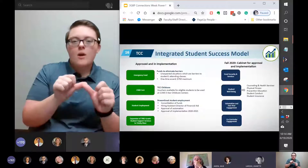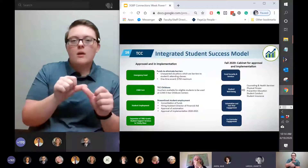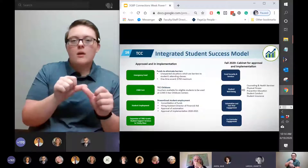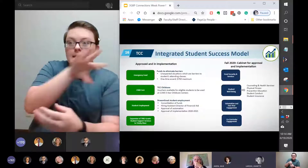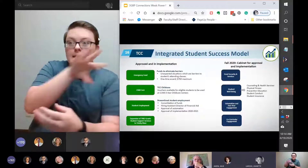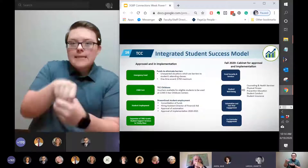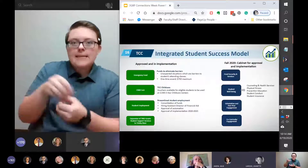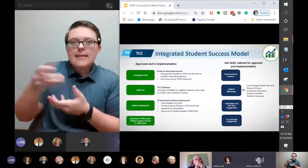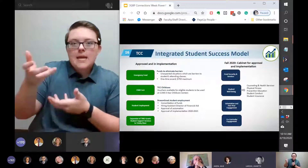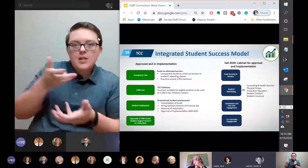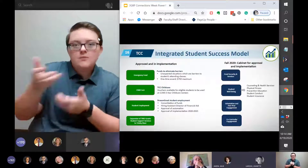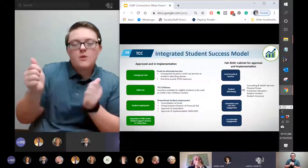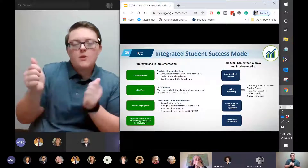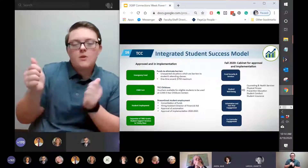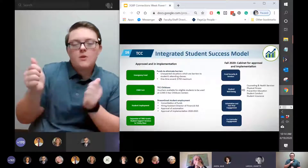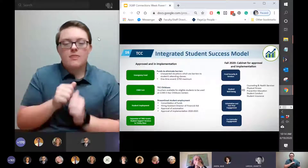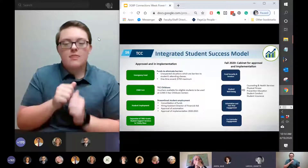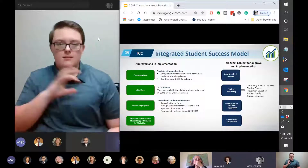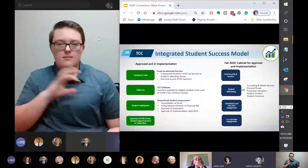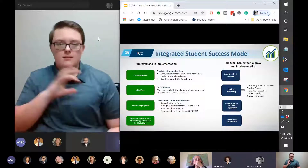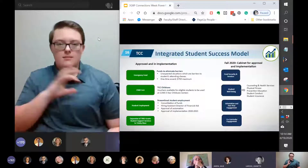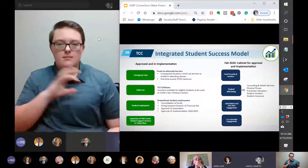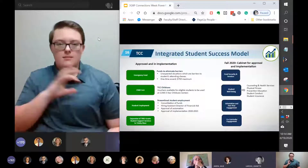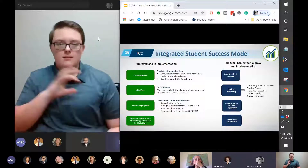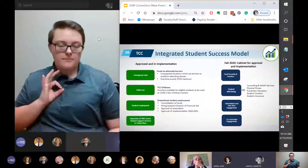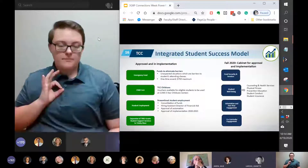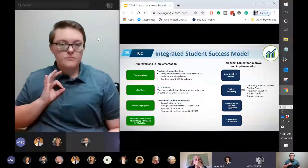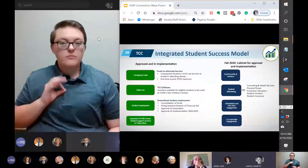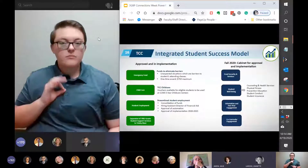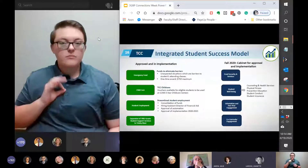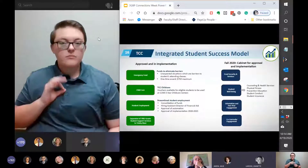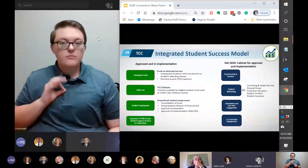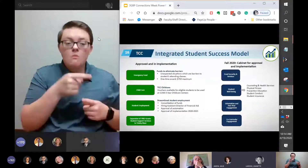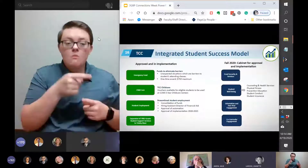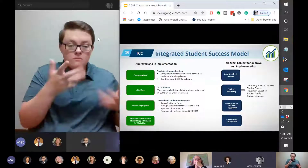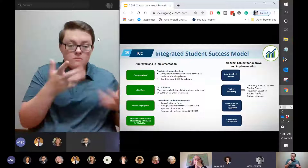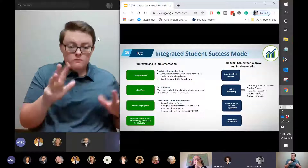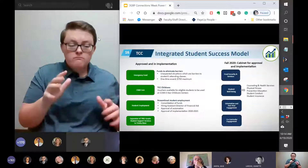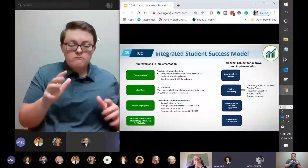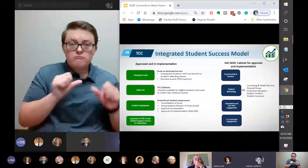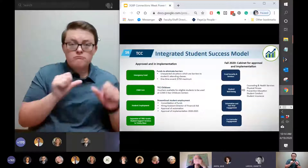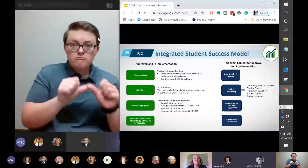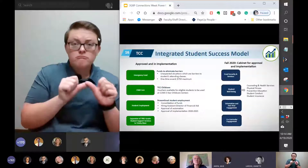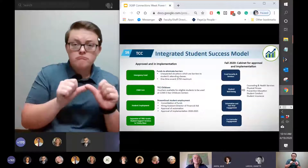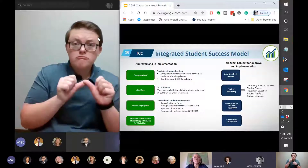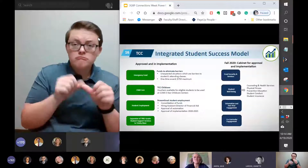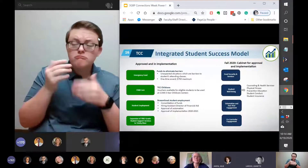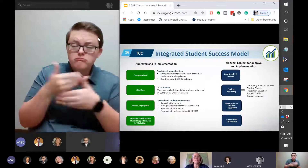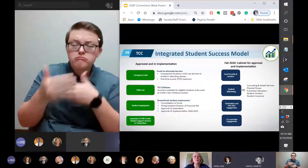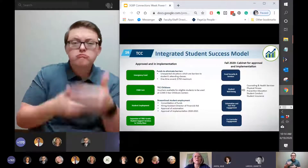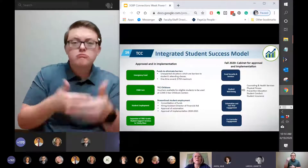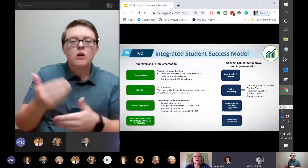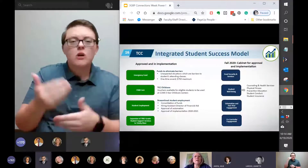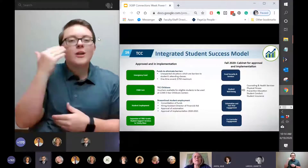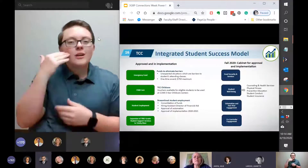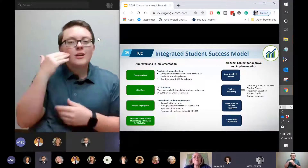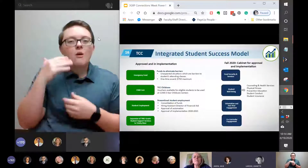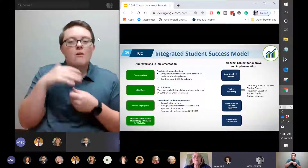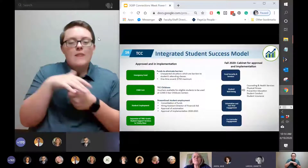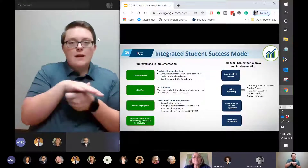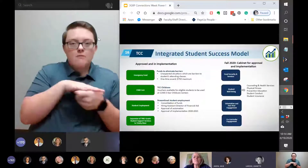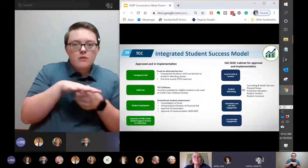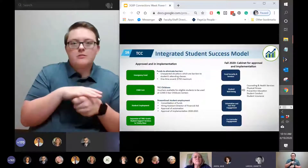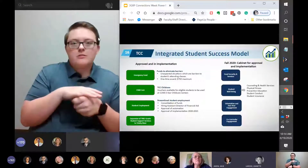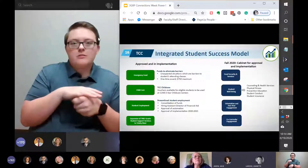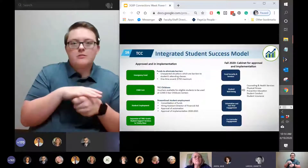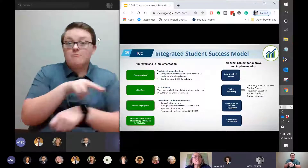staff. And when those students do, we know nationally, regionally, locally, that when those students make that commitment